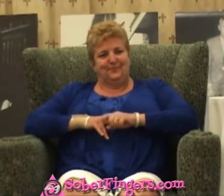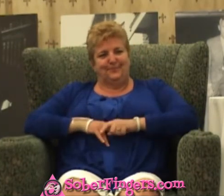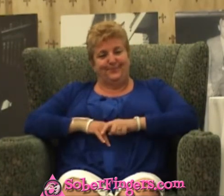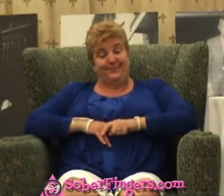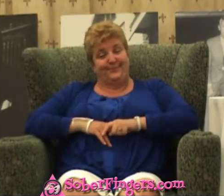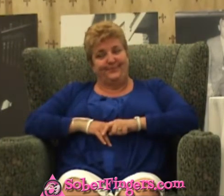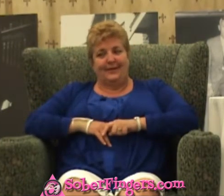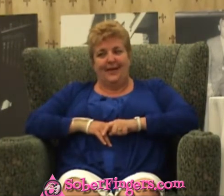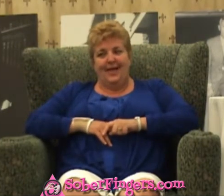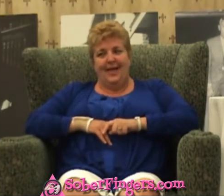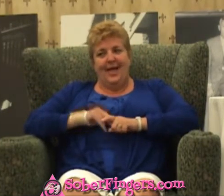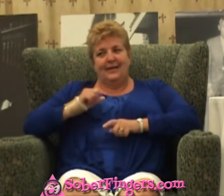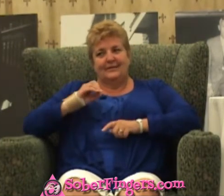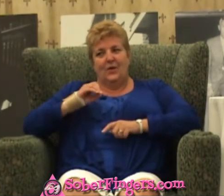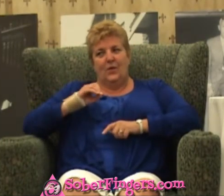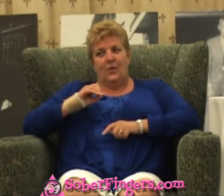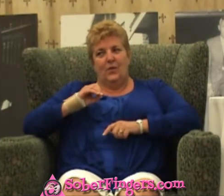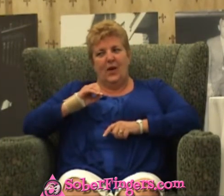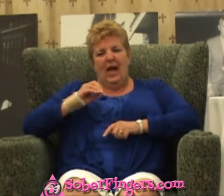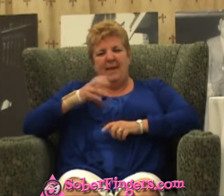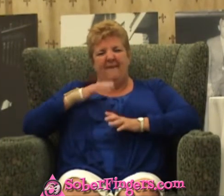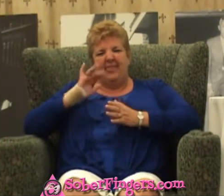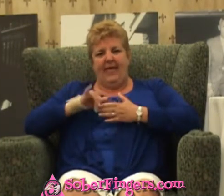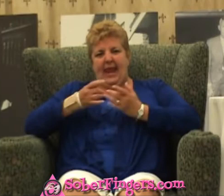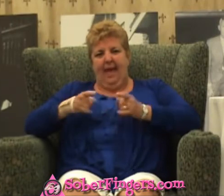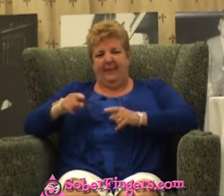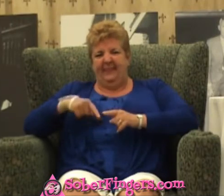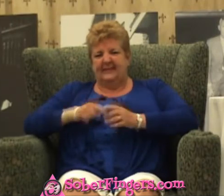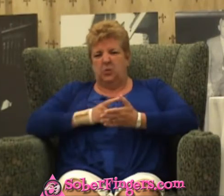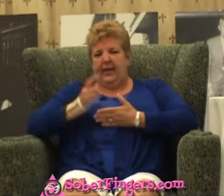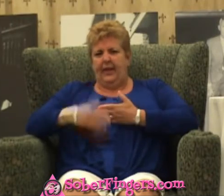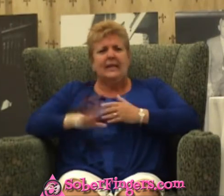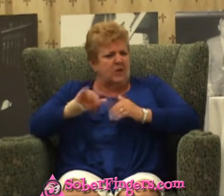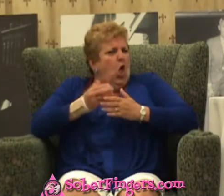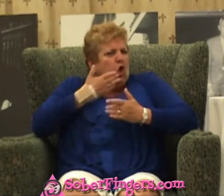So I'm having one of those this weekend, so it's all good.